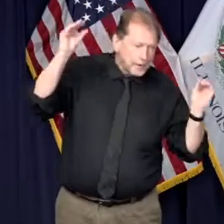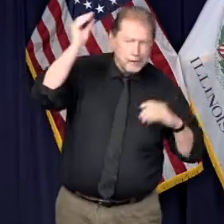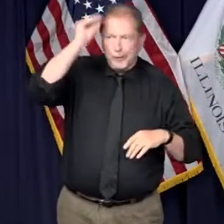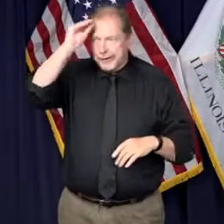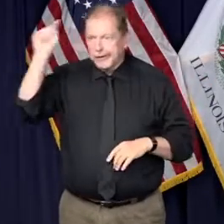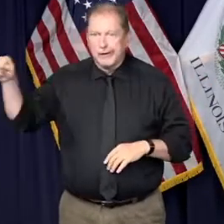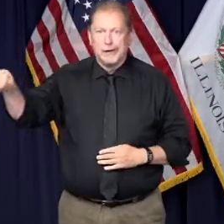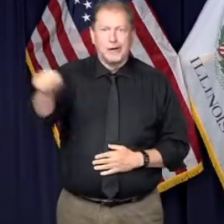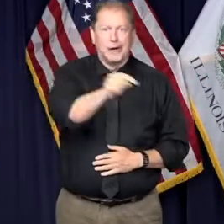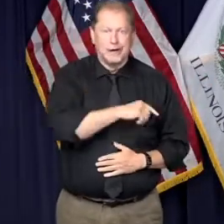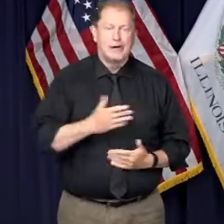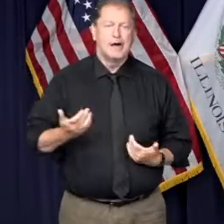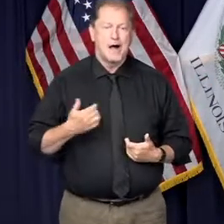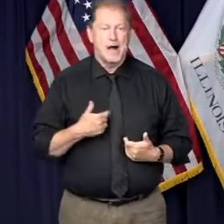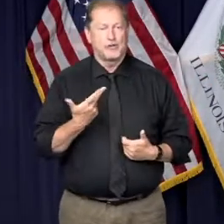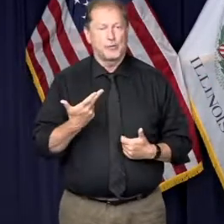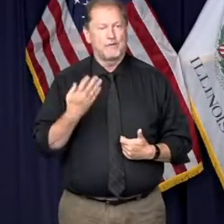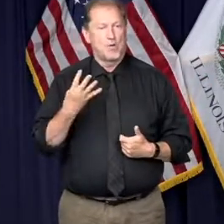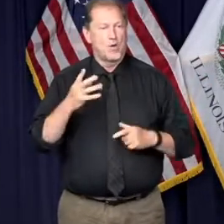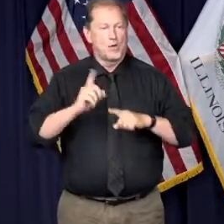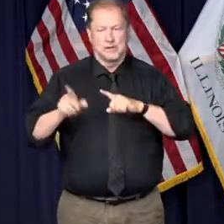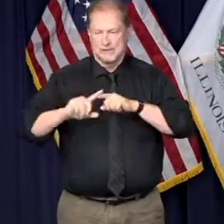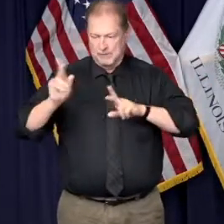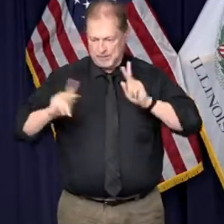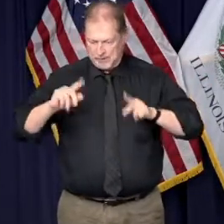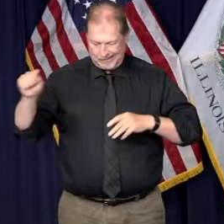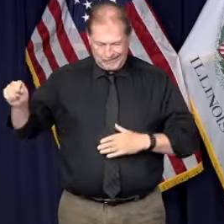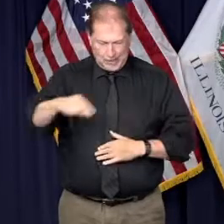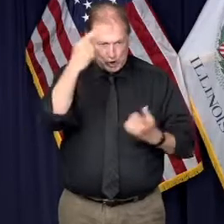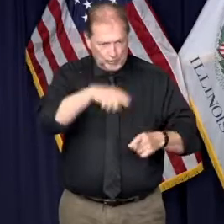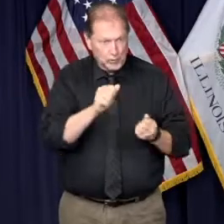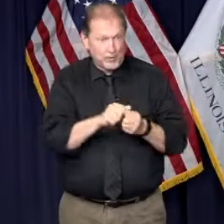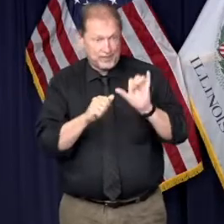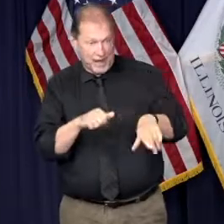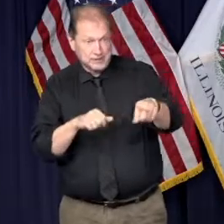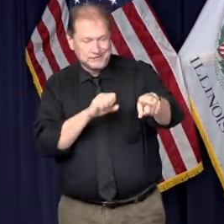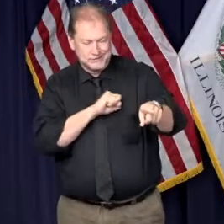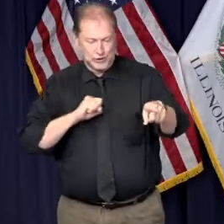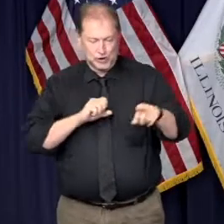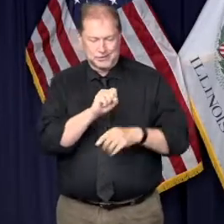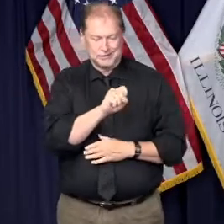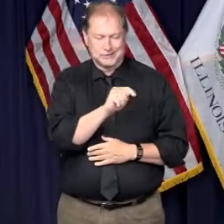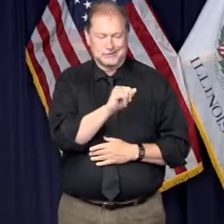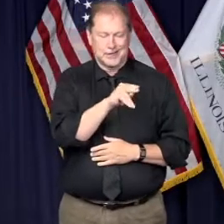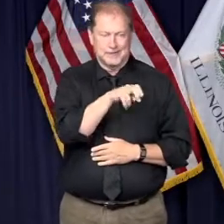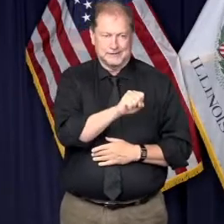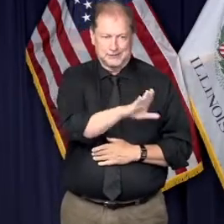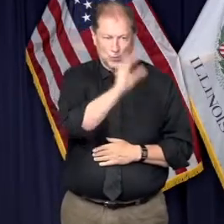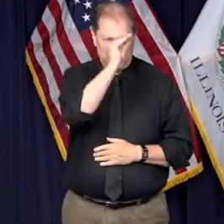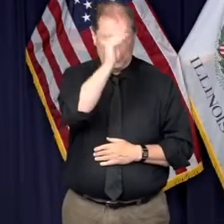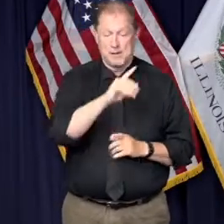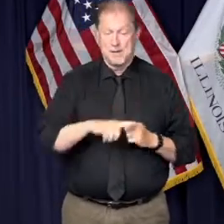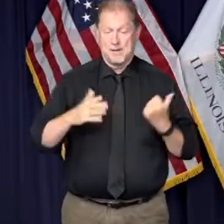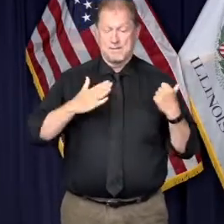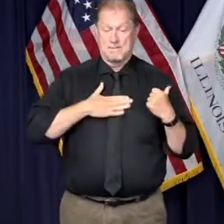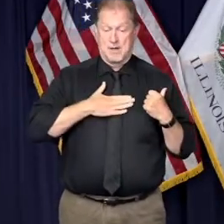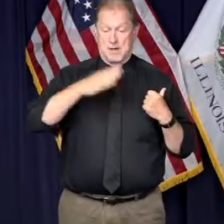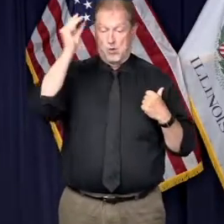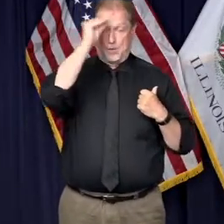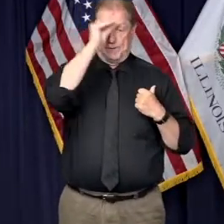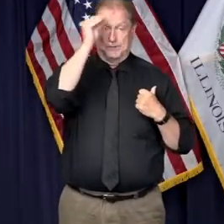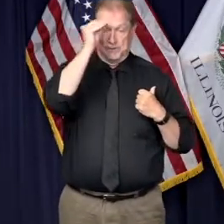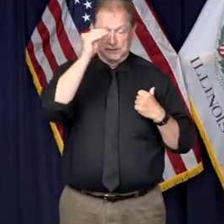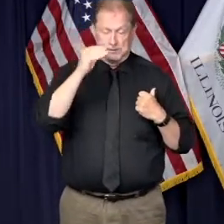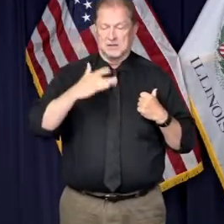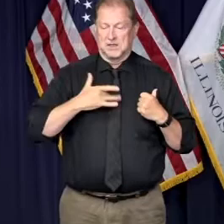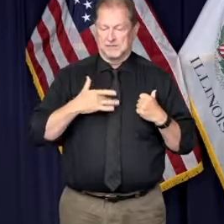four people that have said what Senator Staines has said. But I'm just saying this is the standard that I think is reasonable. And